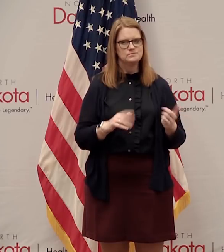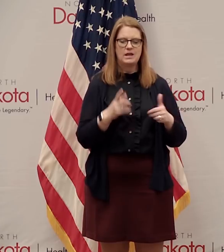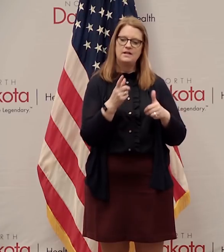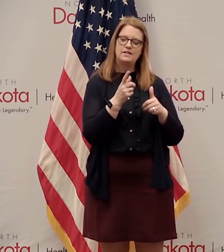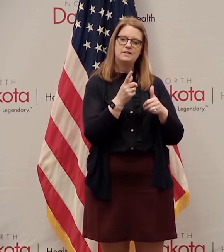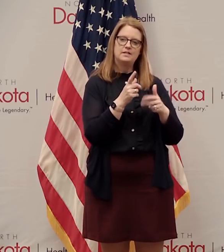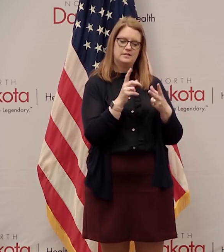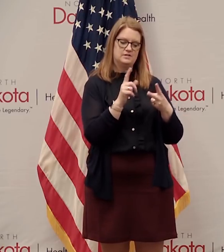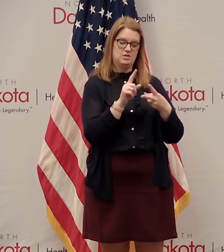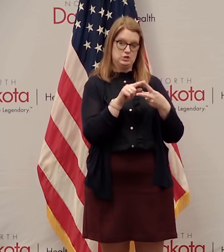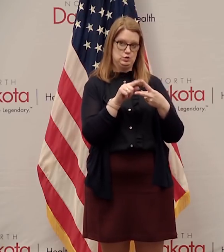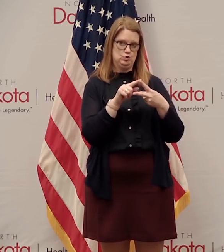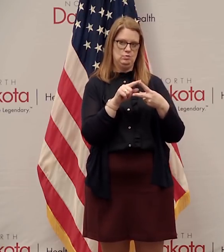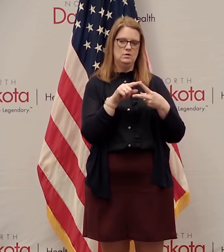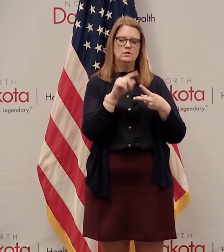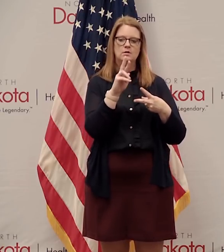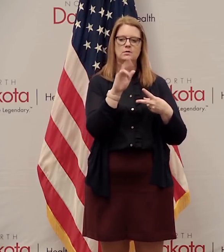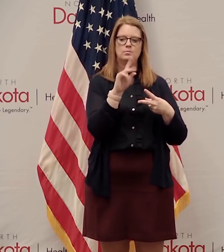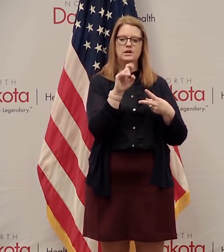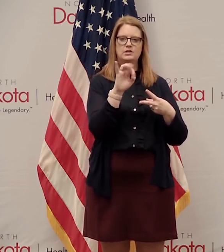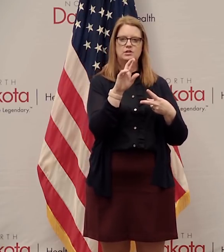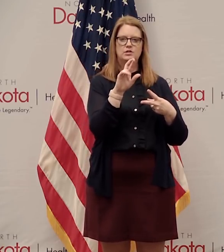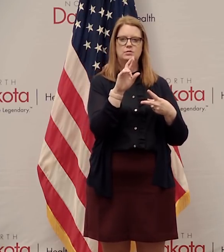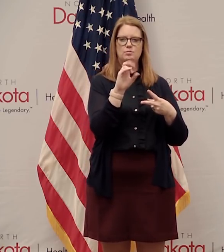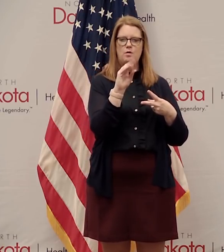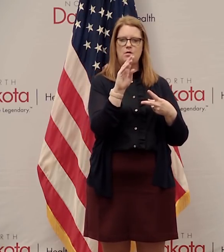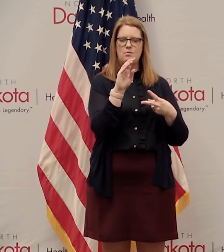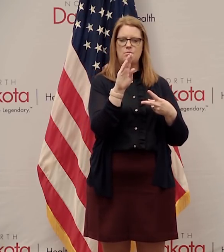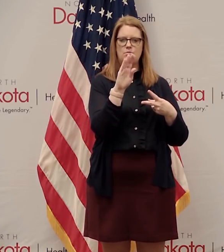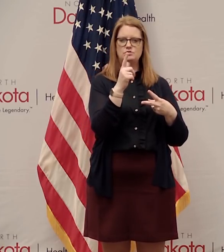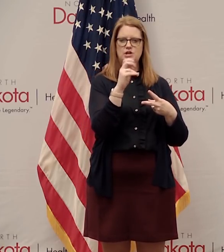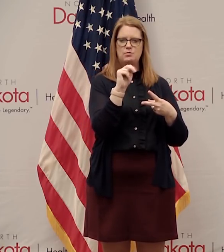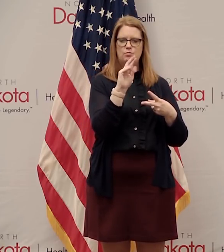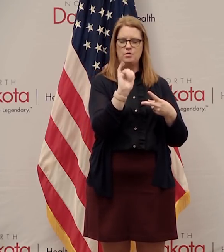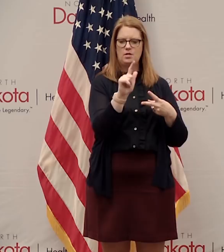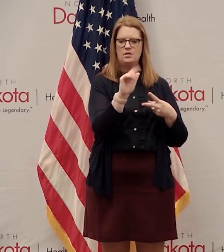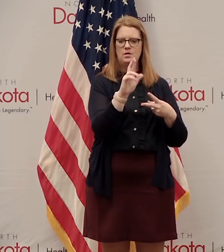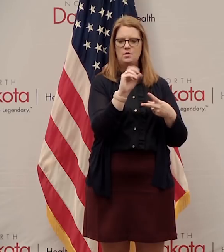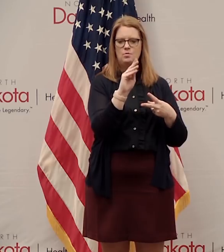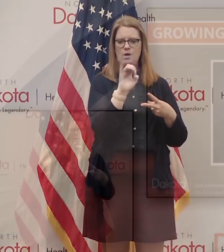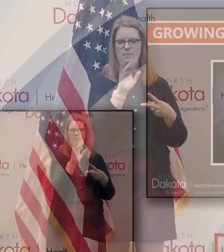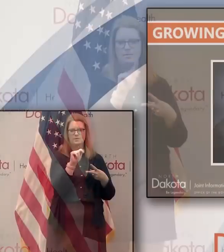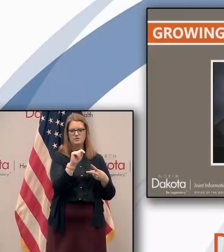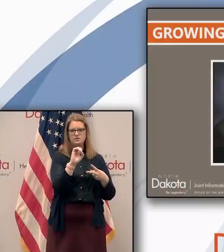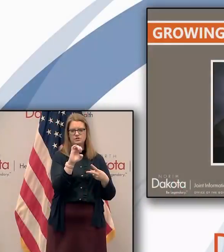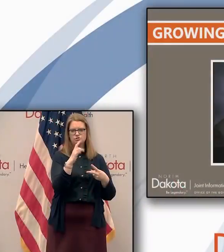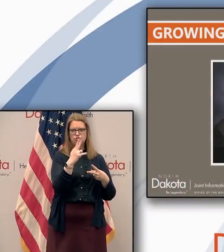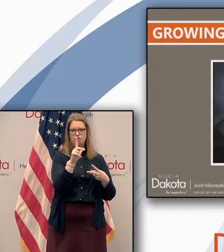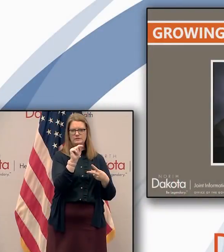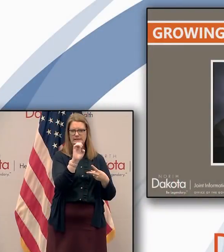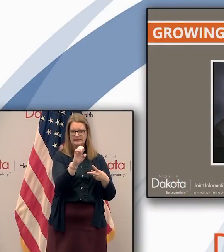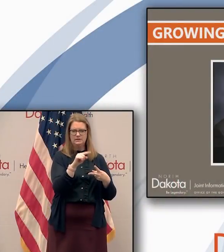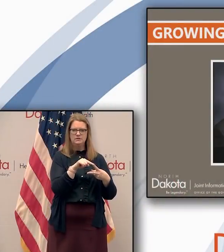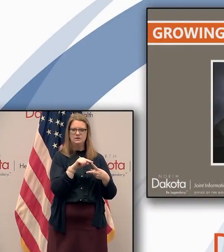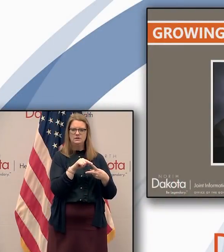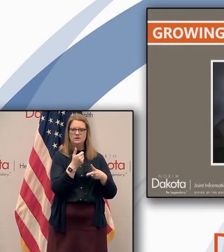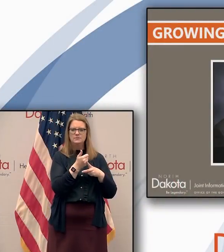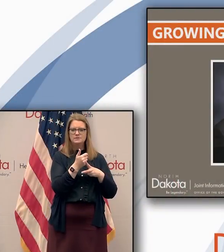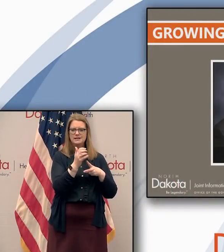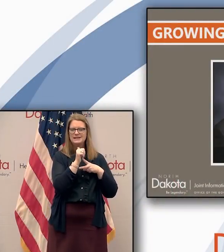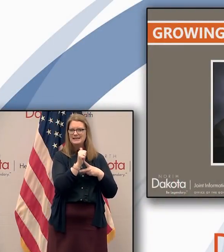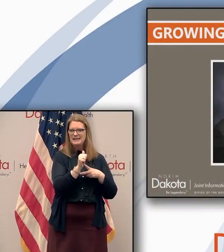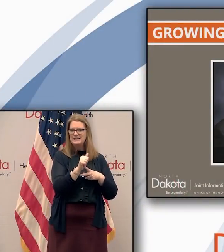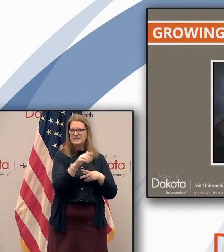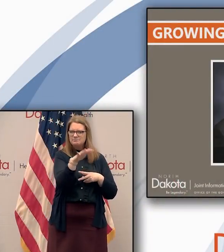first one, which is Brigadier General Robert Schulte. If we can pull that slide up. He will be leading our